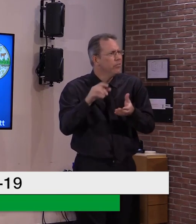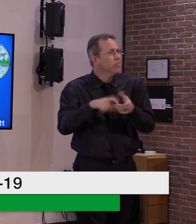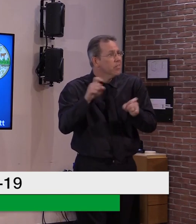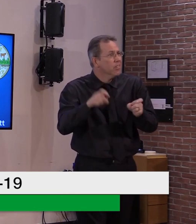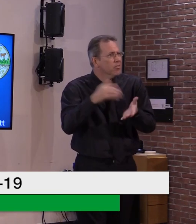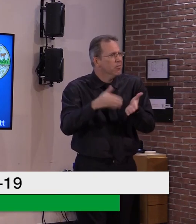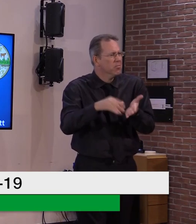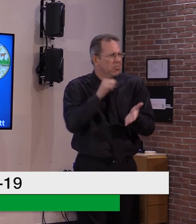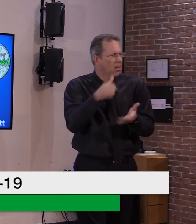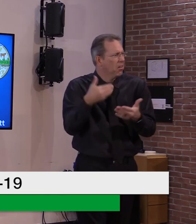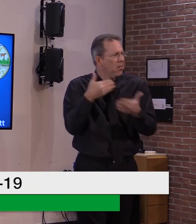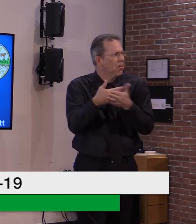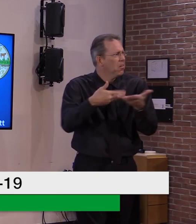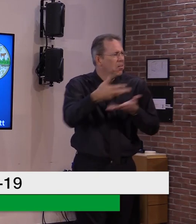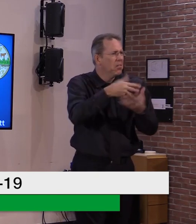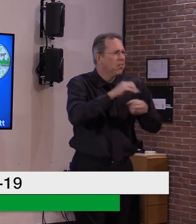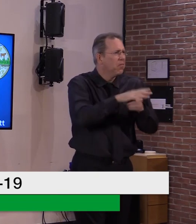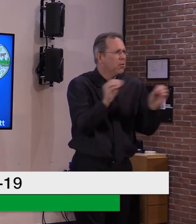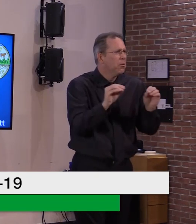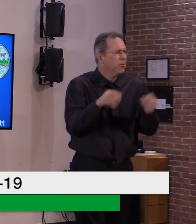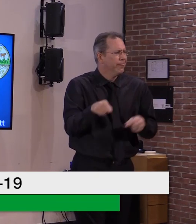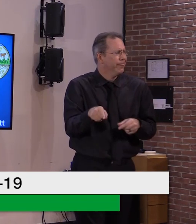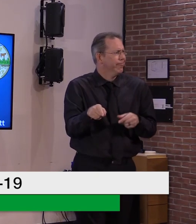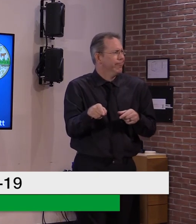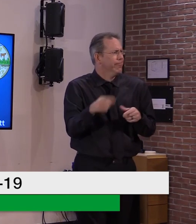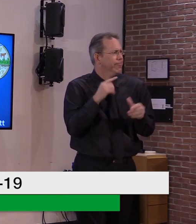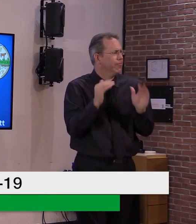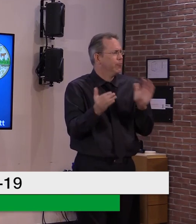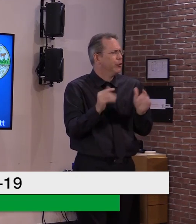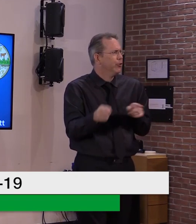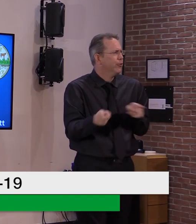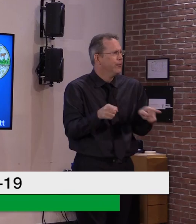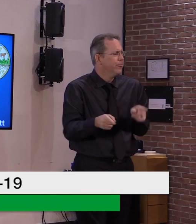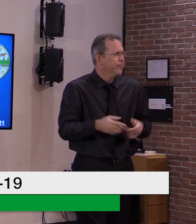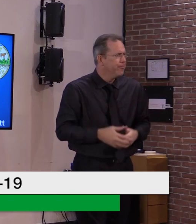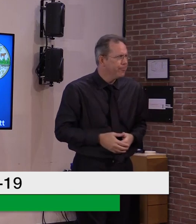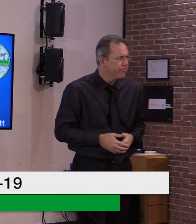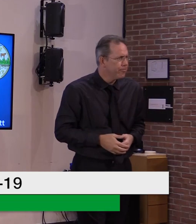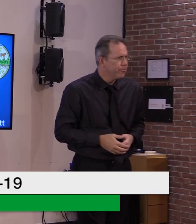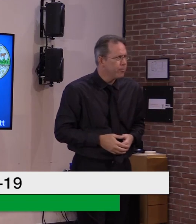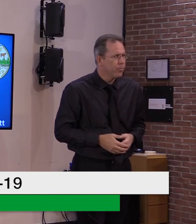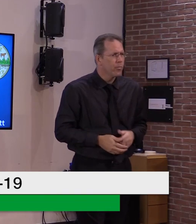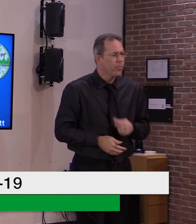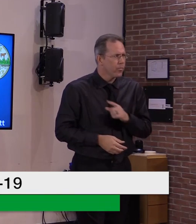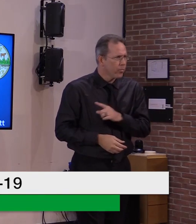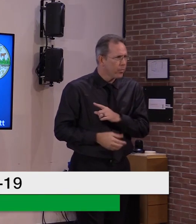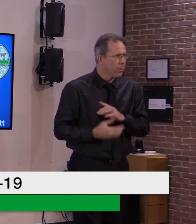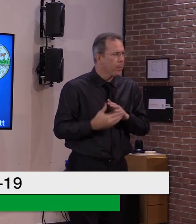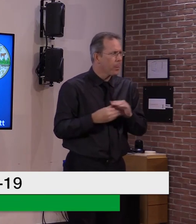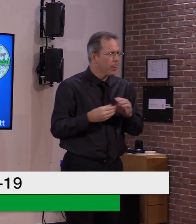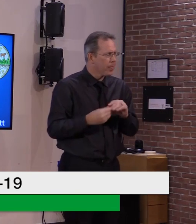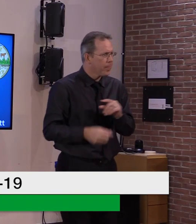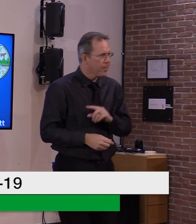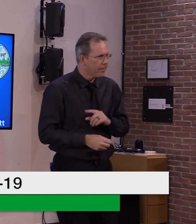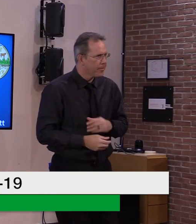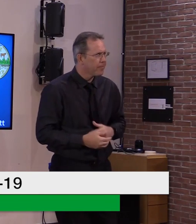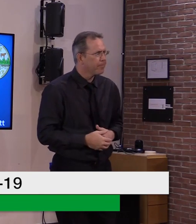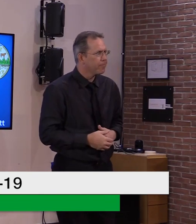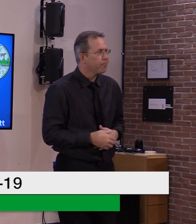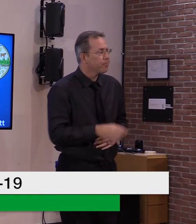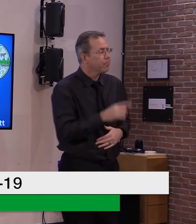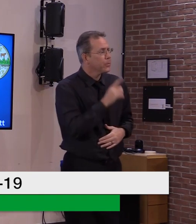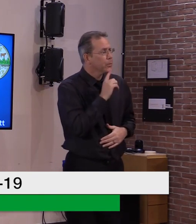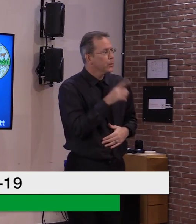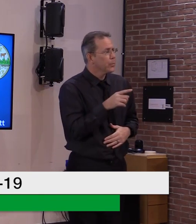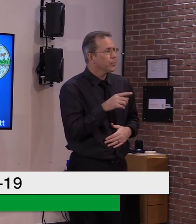yeah so first of all um there have been cases in health care workers across the state i think that's